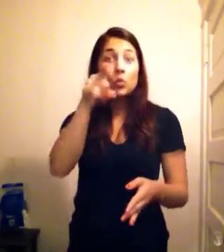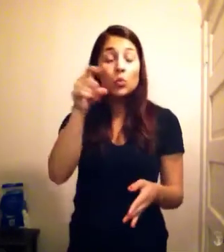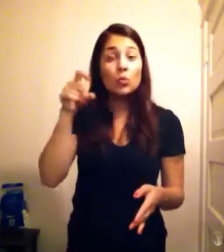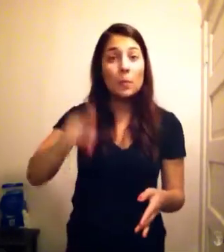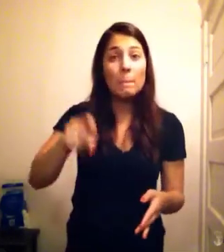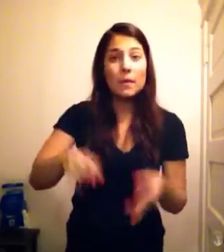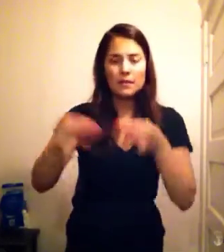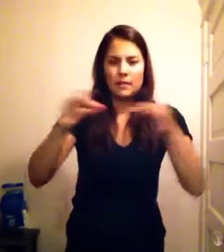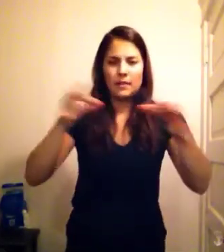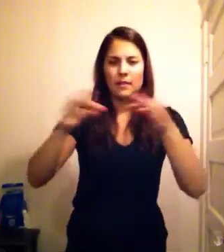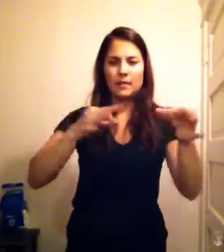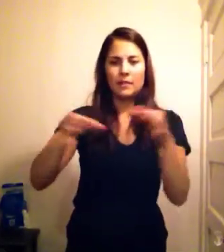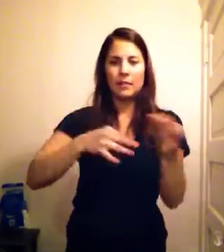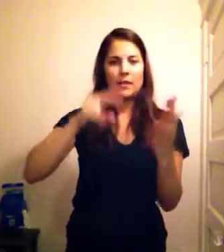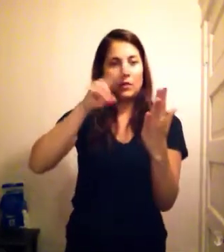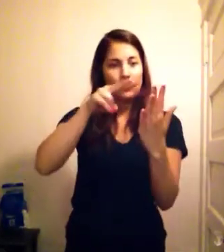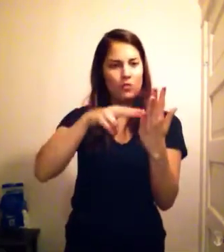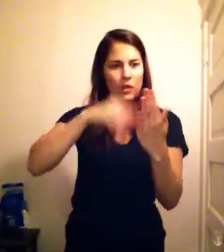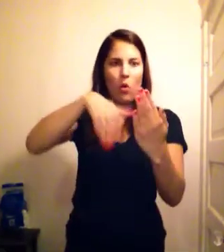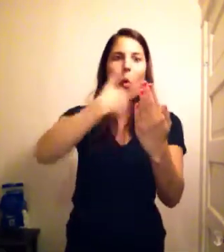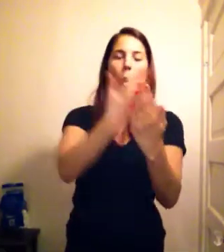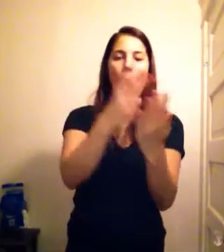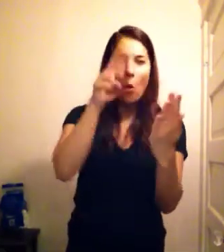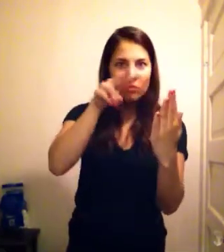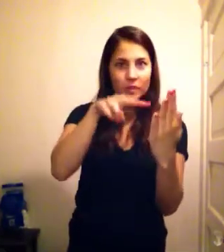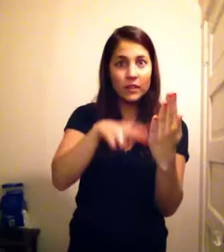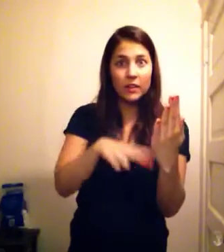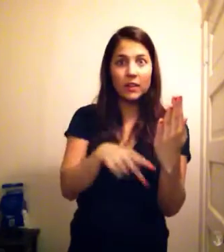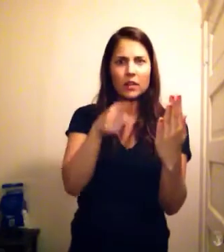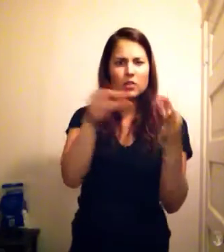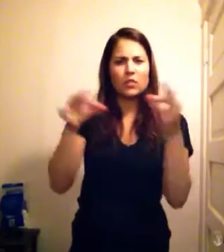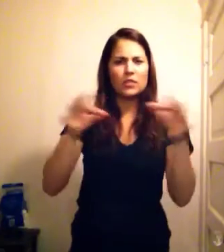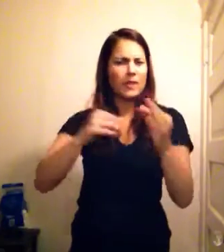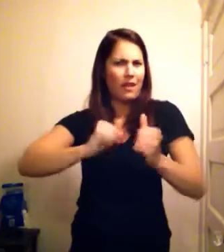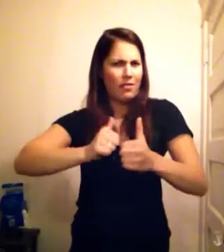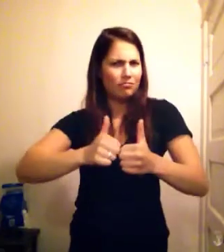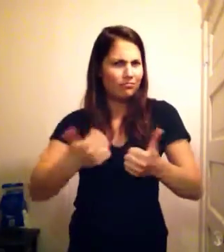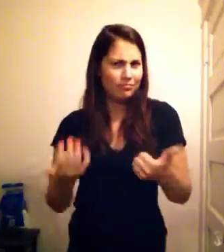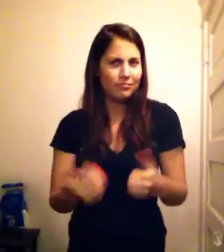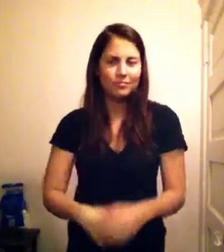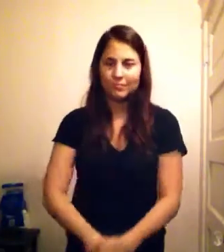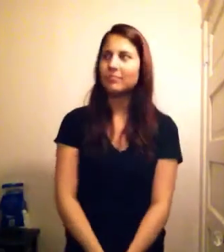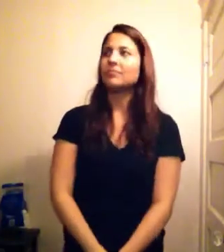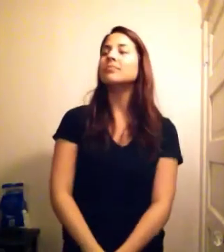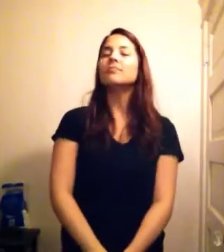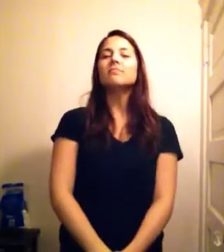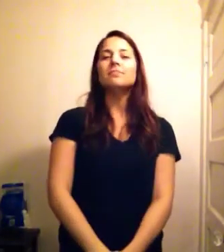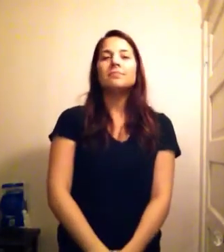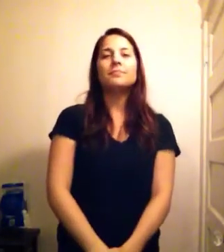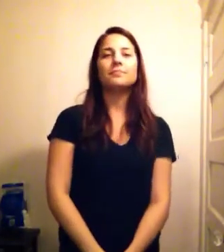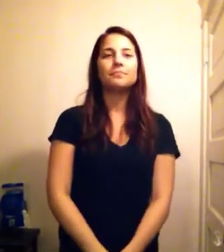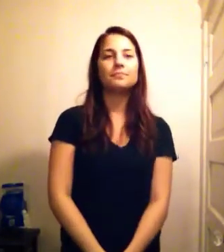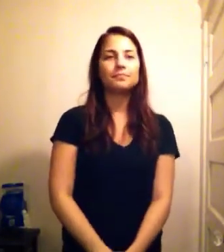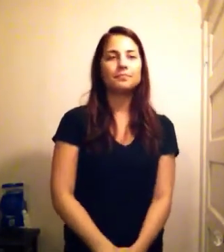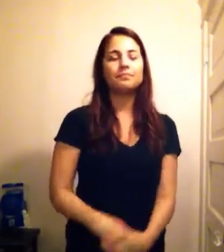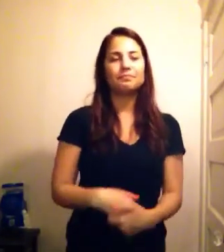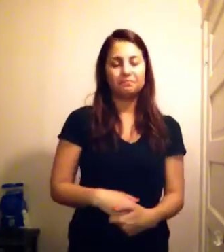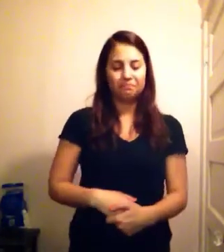had half the space the author took in the original writing? Now, how would you describe it using a third of the space? Next, go